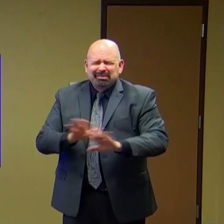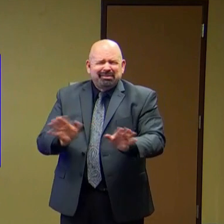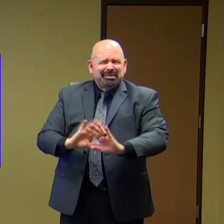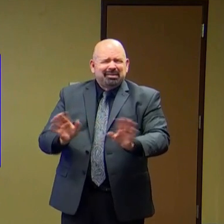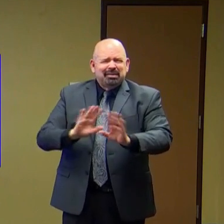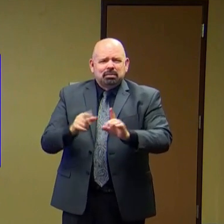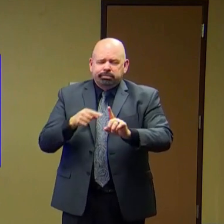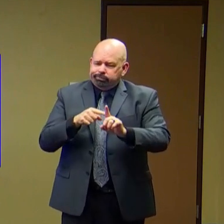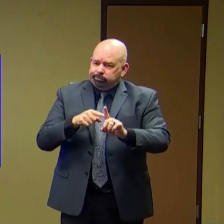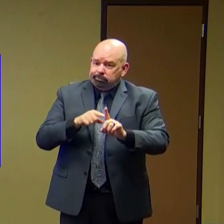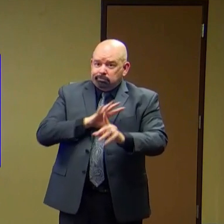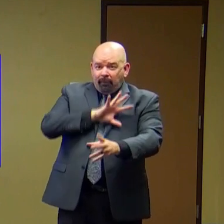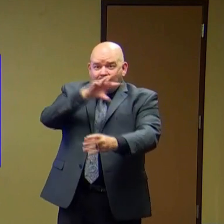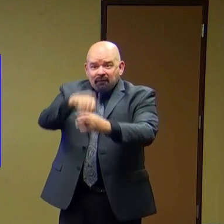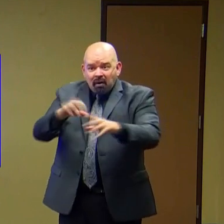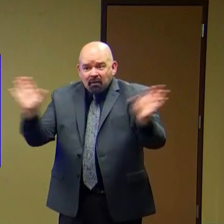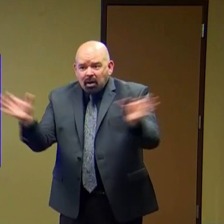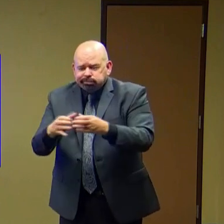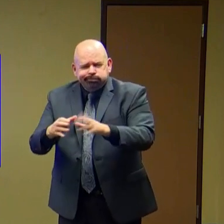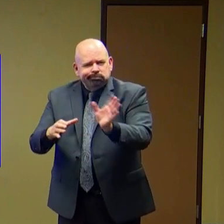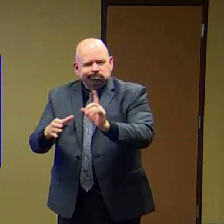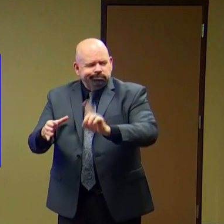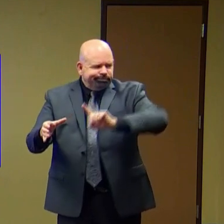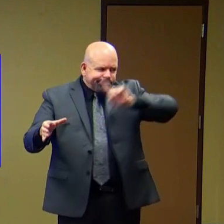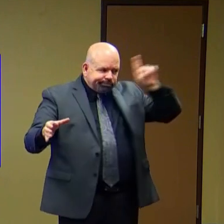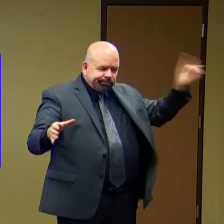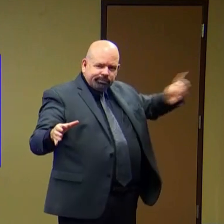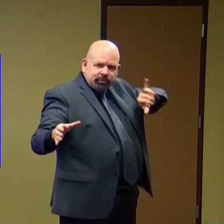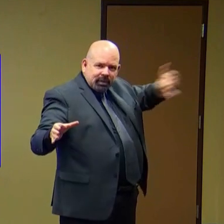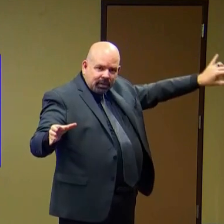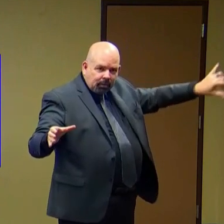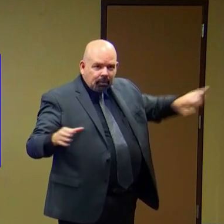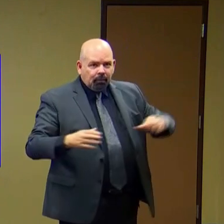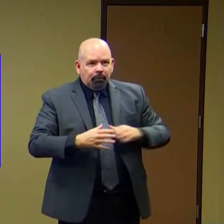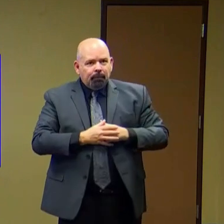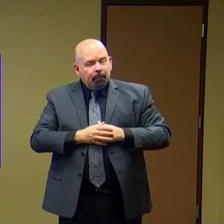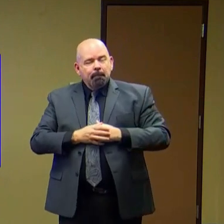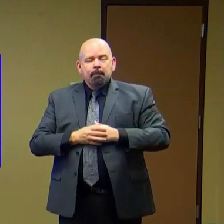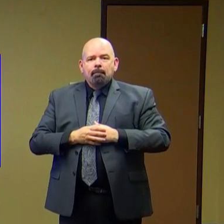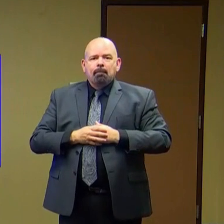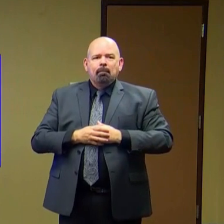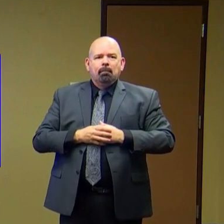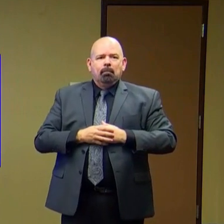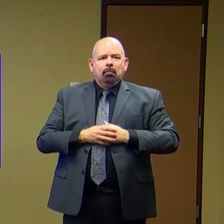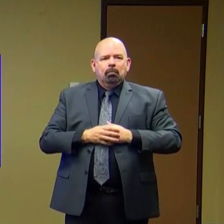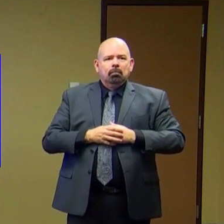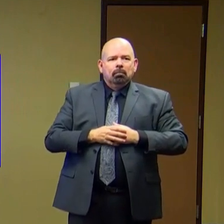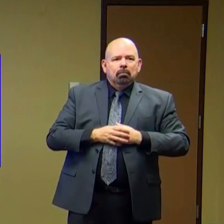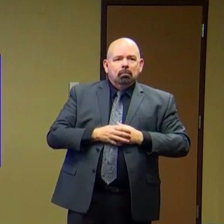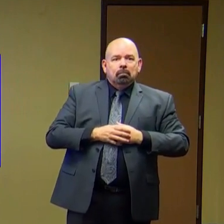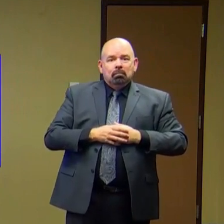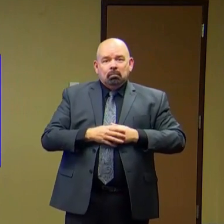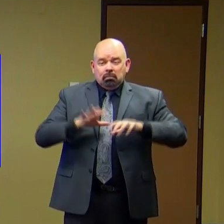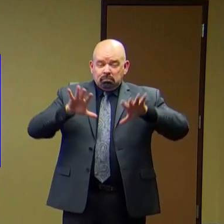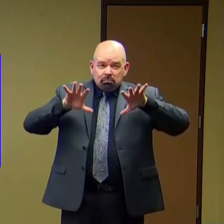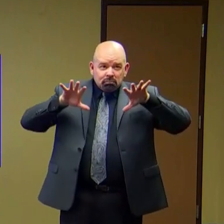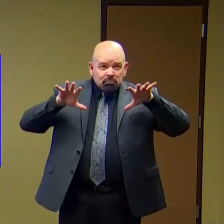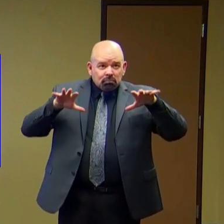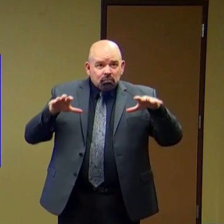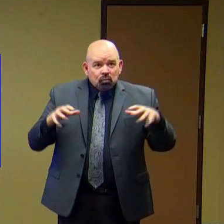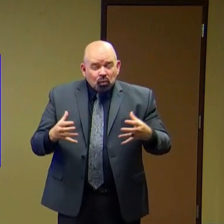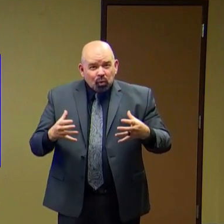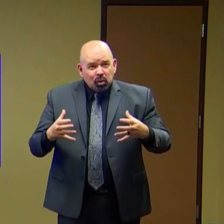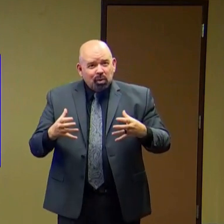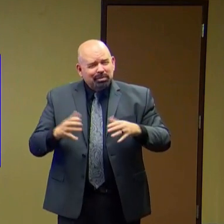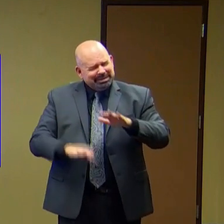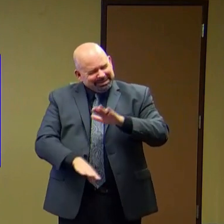the gathering with the other people. And these large gatherings are strongly discouraged, especially now